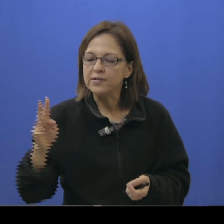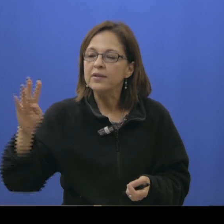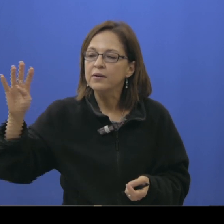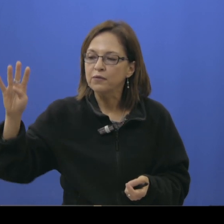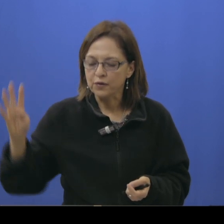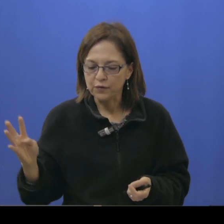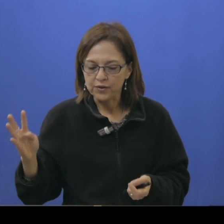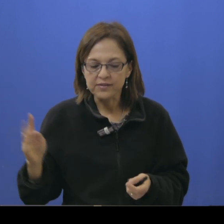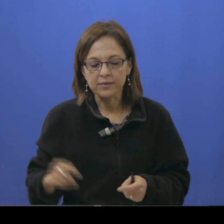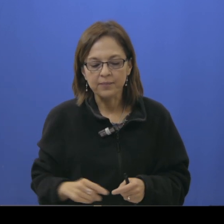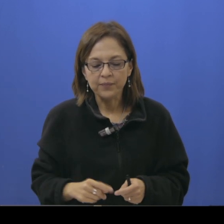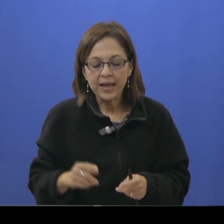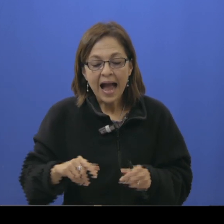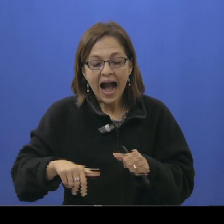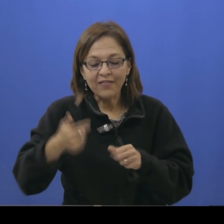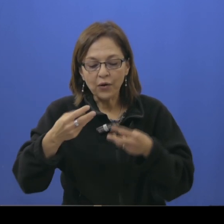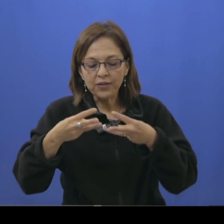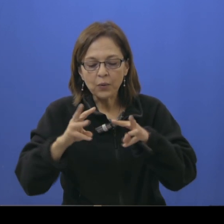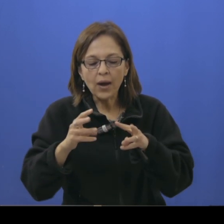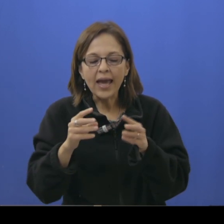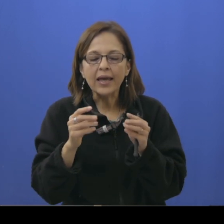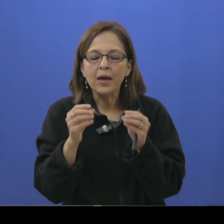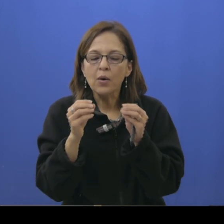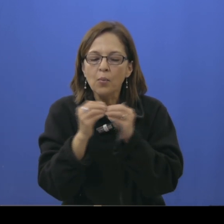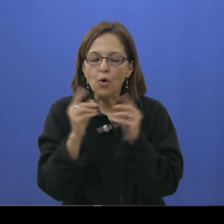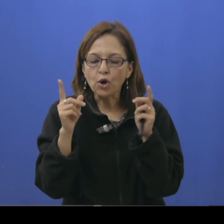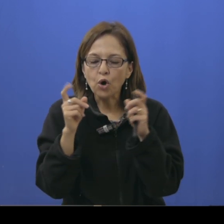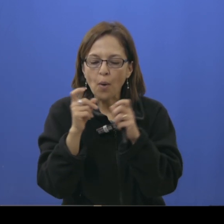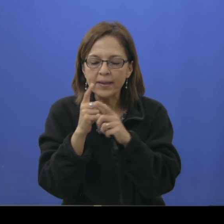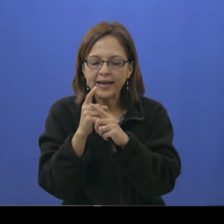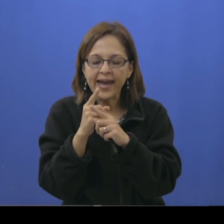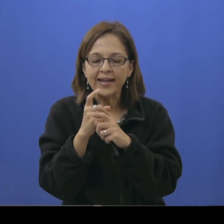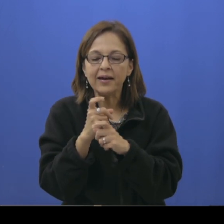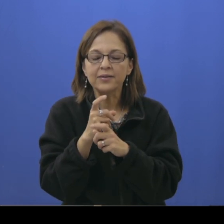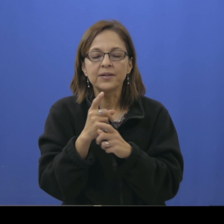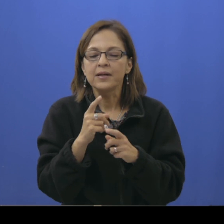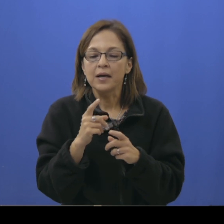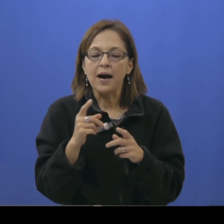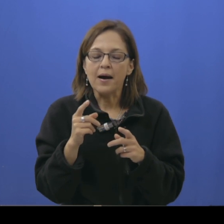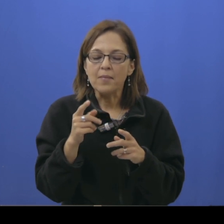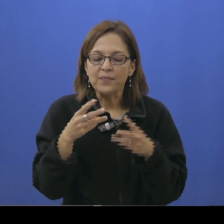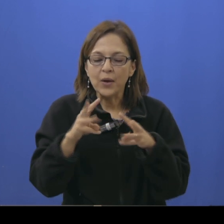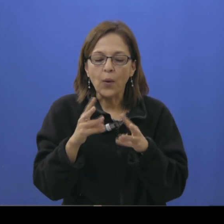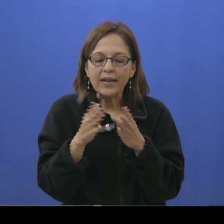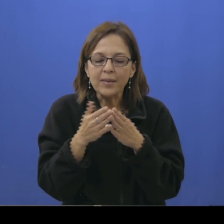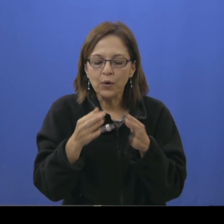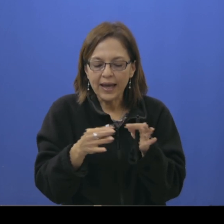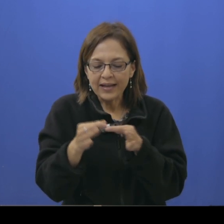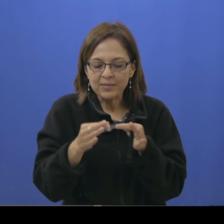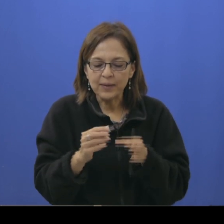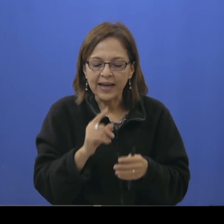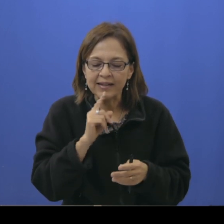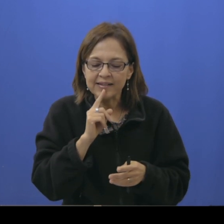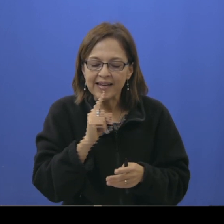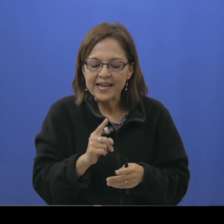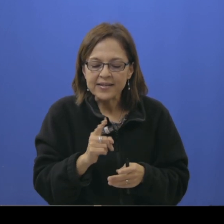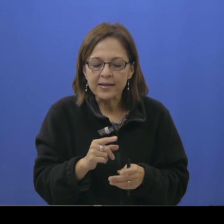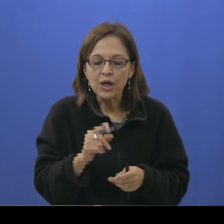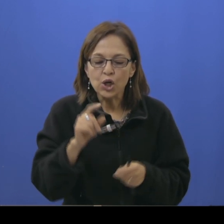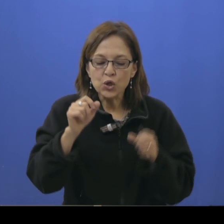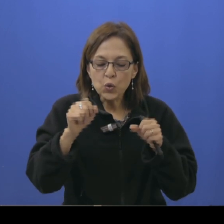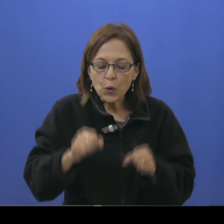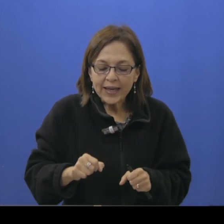3/4, 4/4. Another way, more complicated, the way the book explains